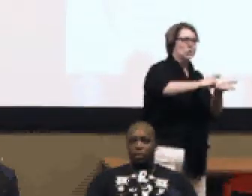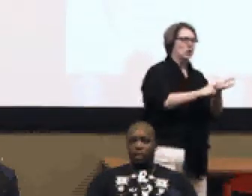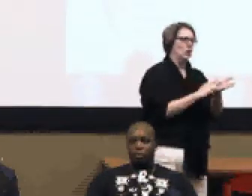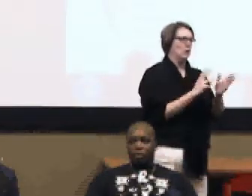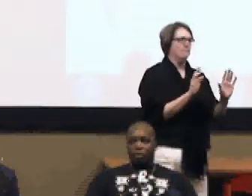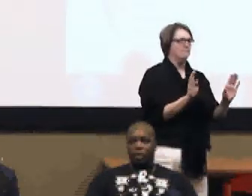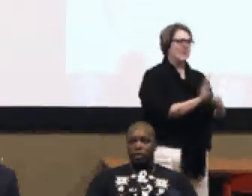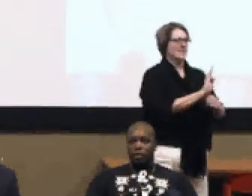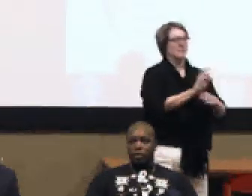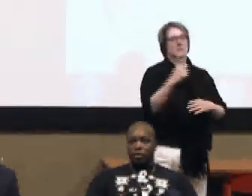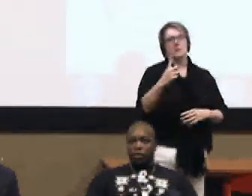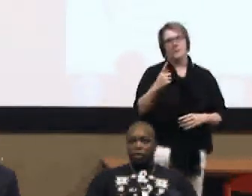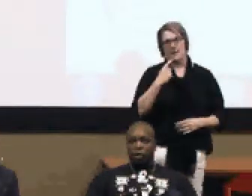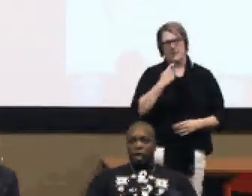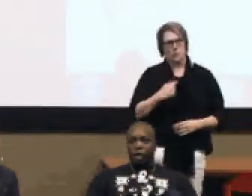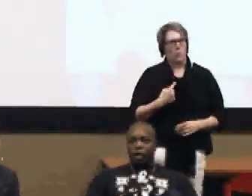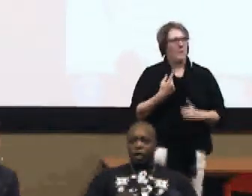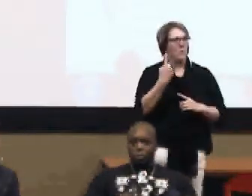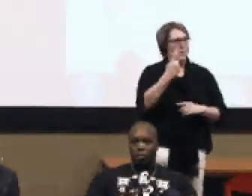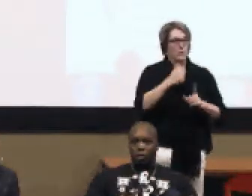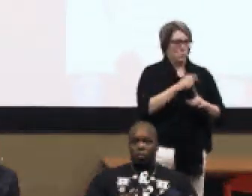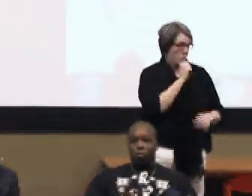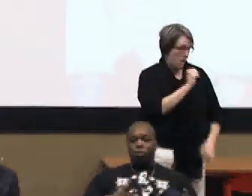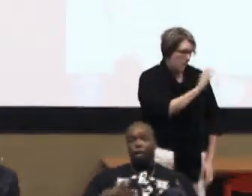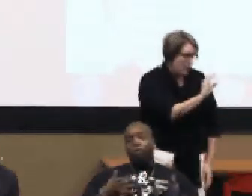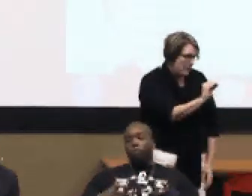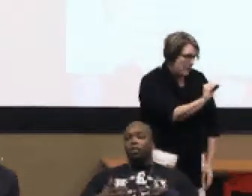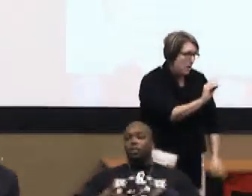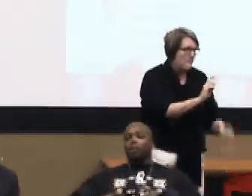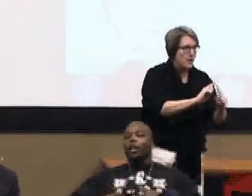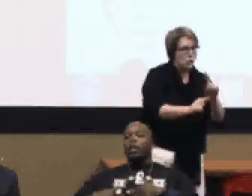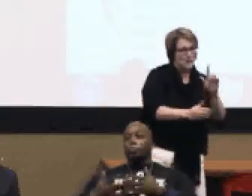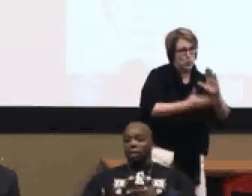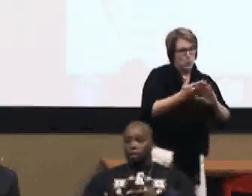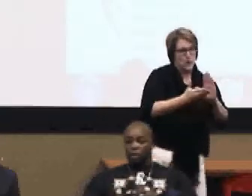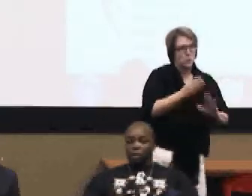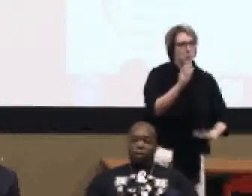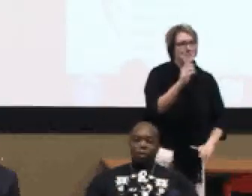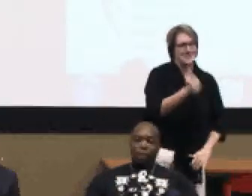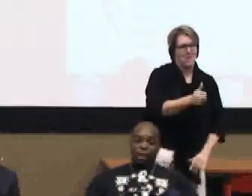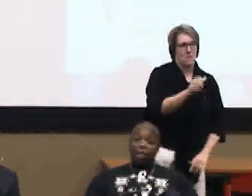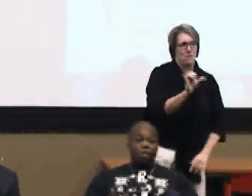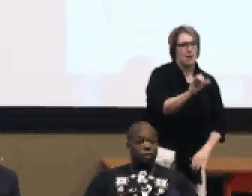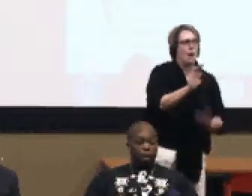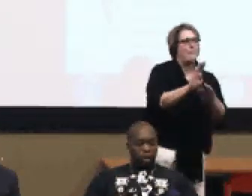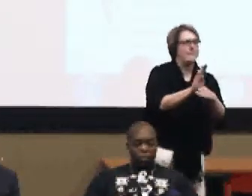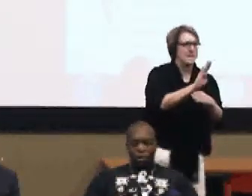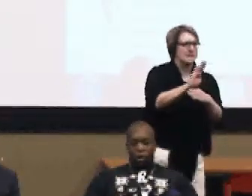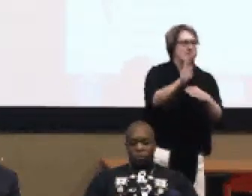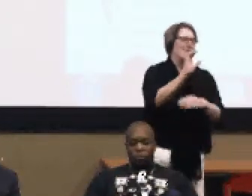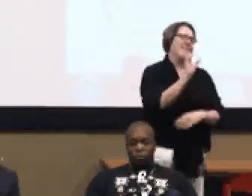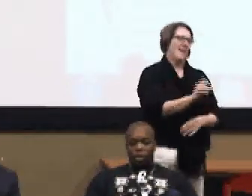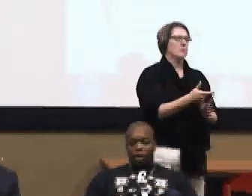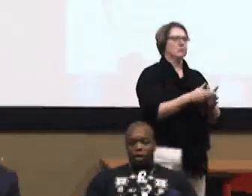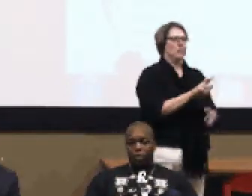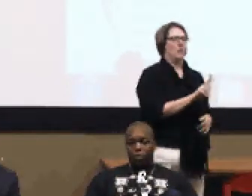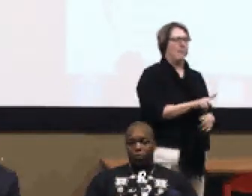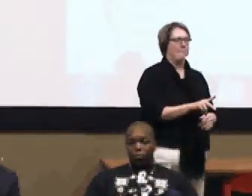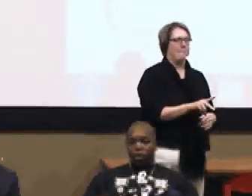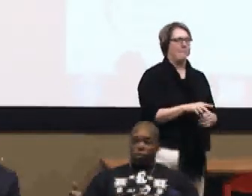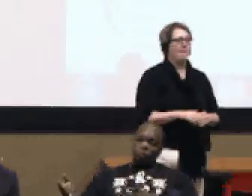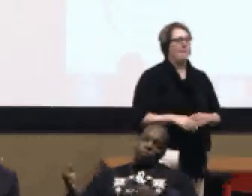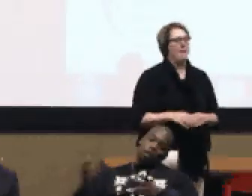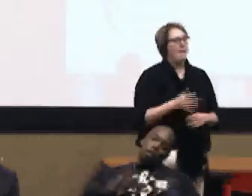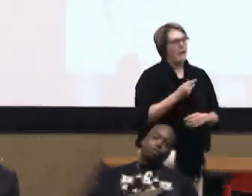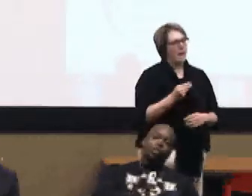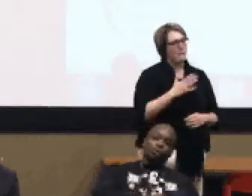Someone once gave me the advice that you are not a company, but you have to run yourself like a business. So that's a startup. And then